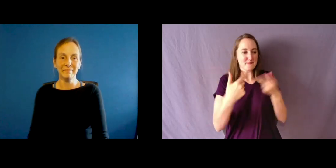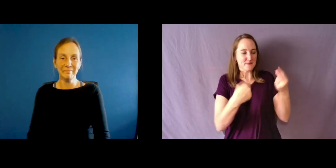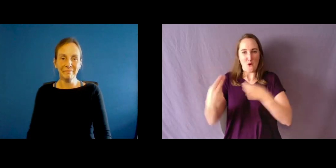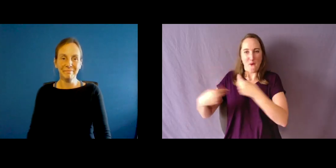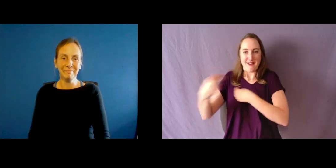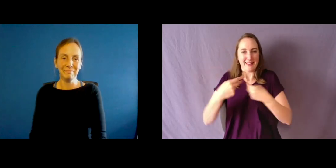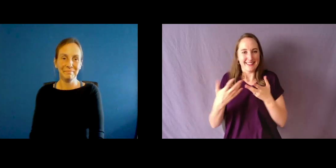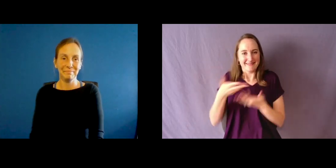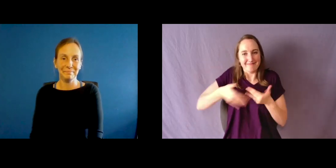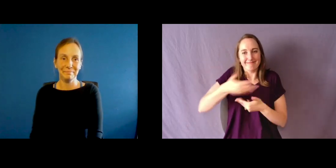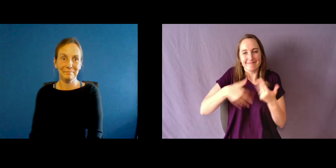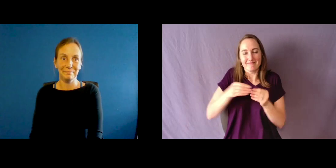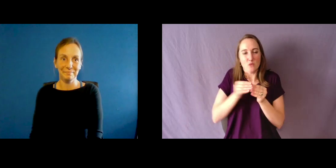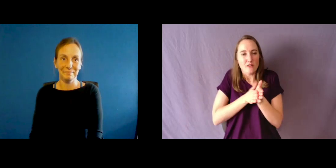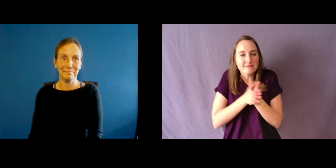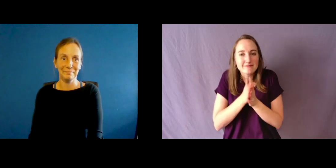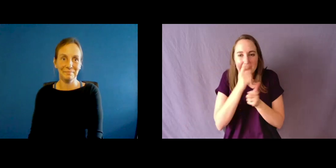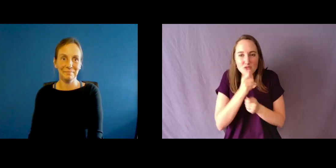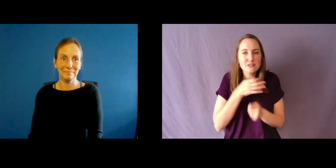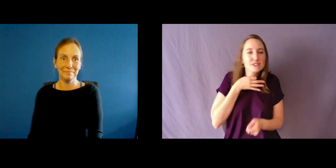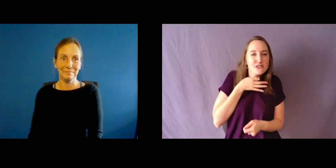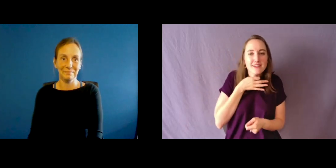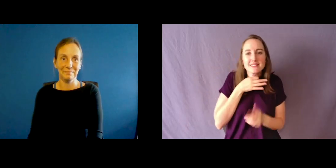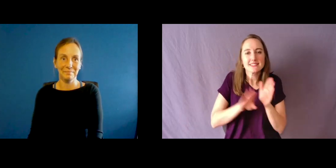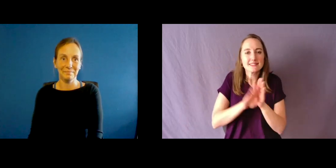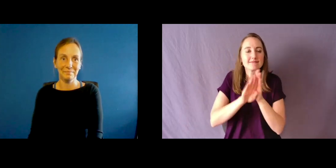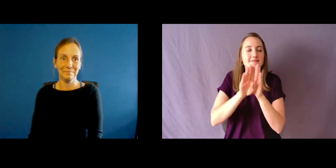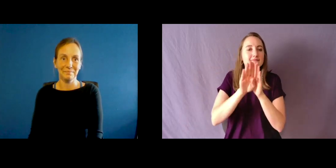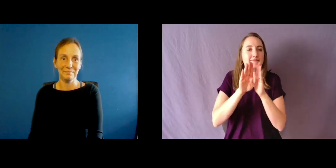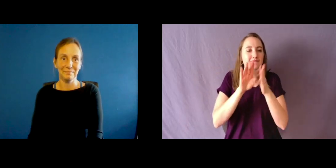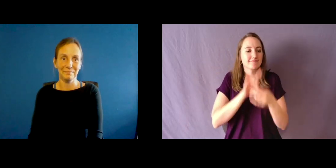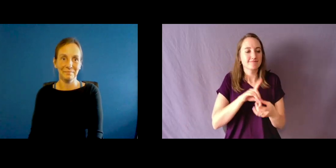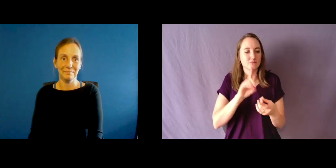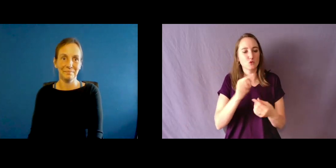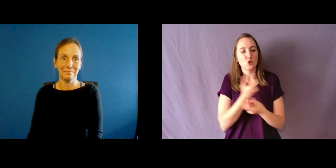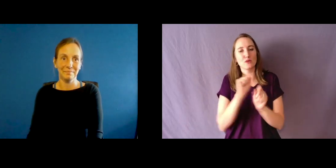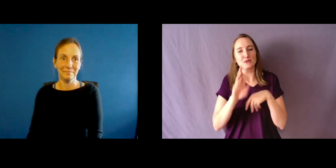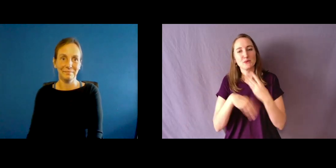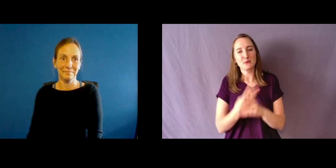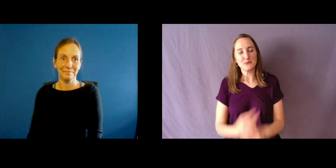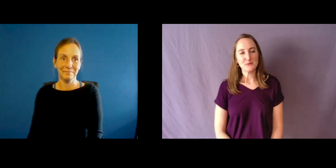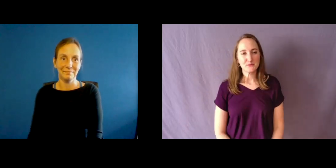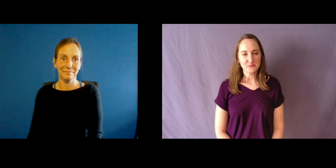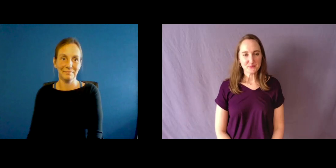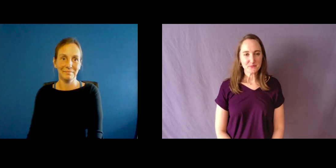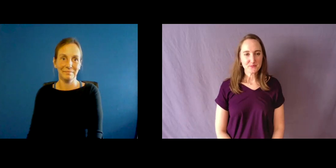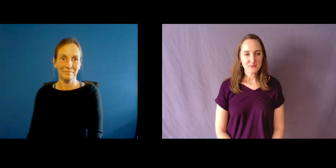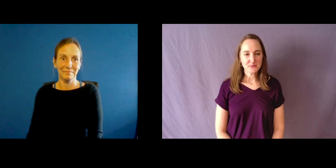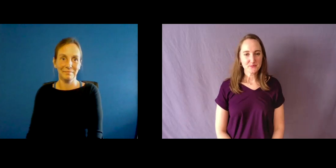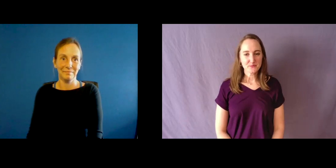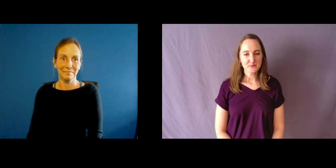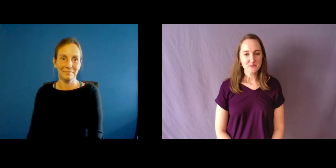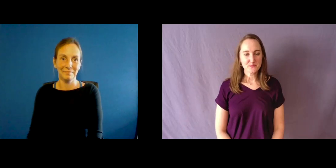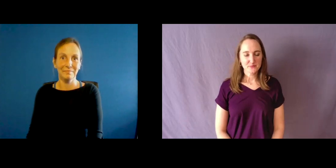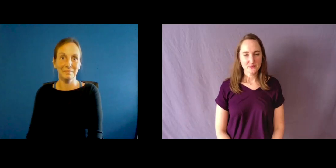and creating more interest and curiosity around the dog rescue world. I love it so much.